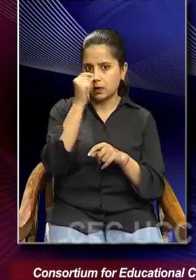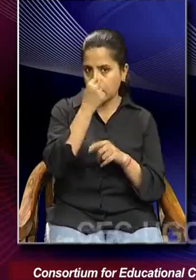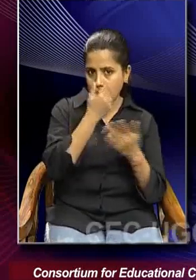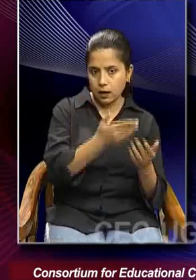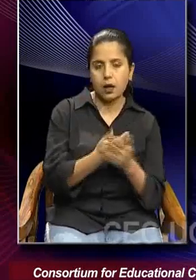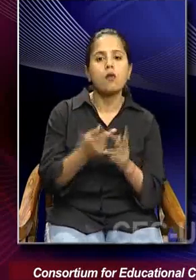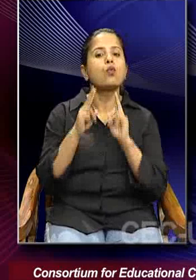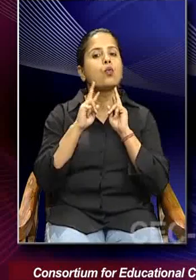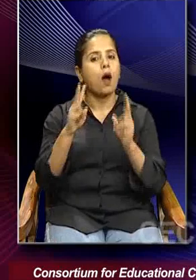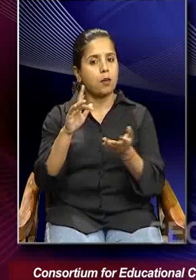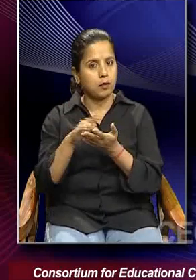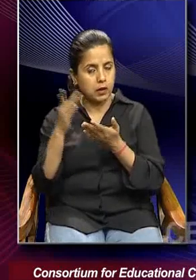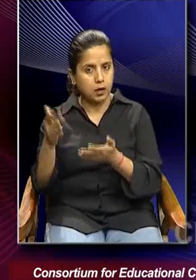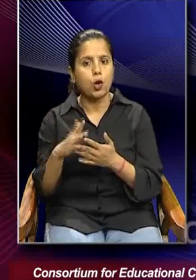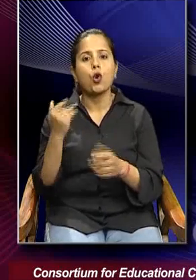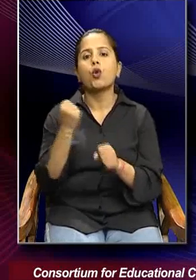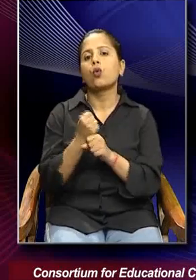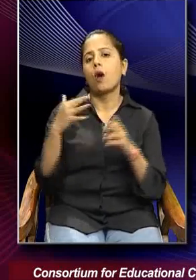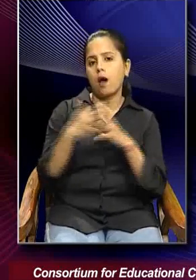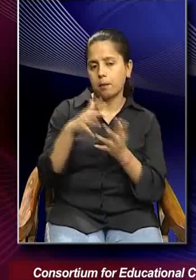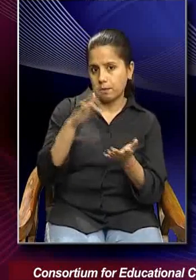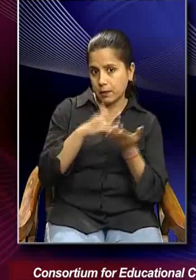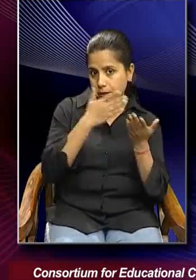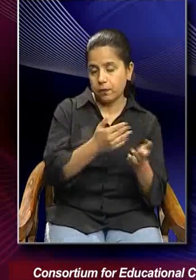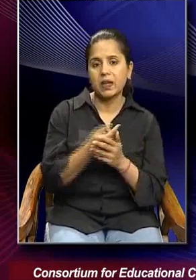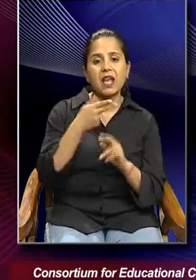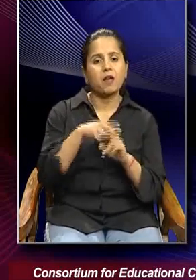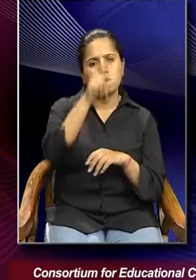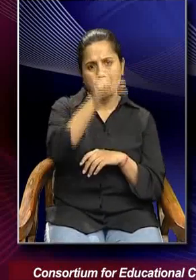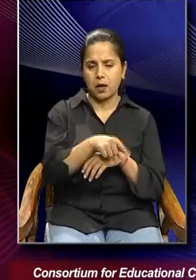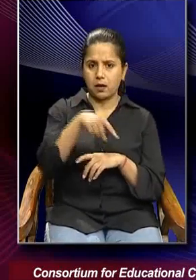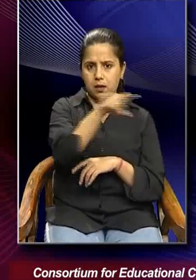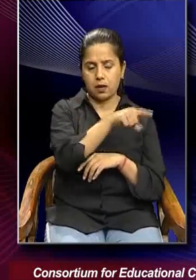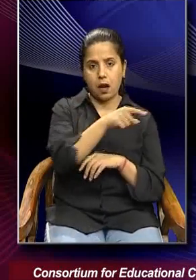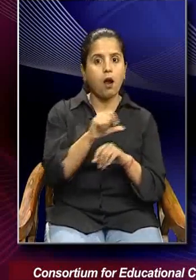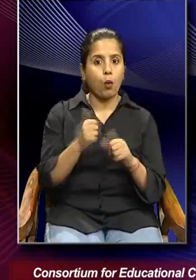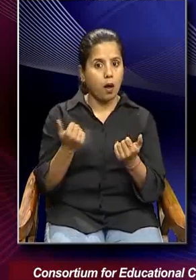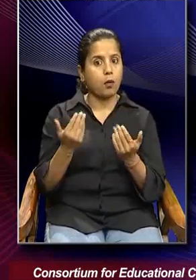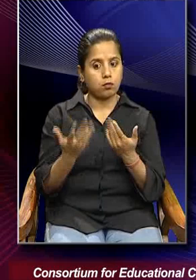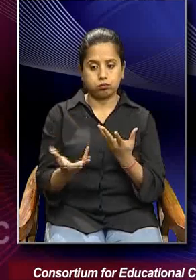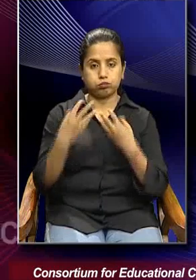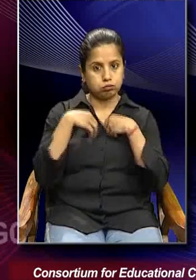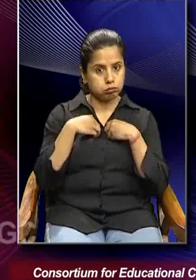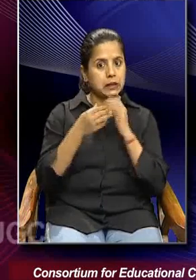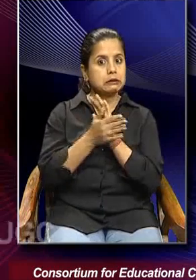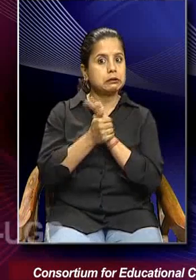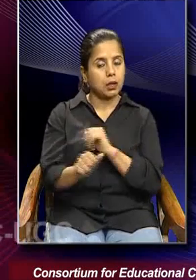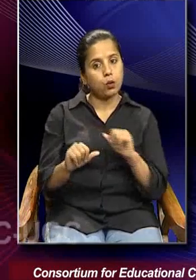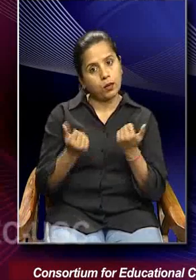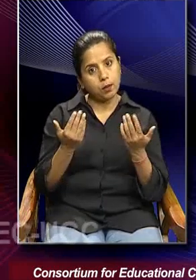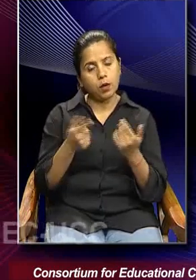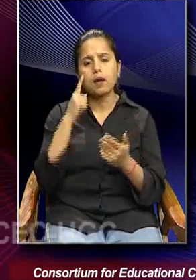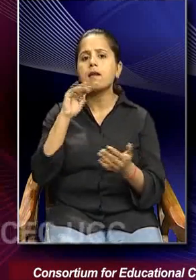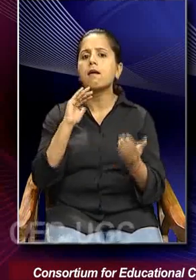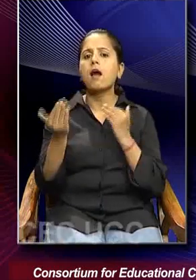in Varanasi or in Guwahati, and he or she is able to acquire skill set which is